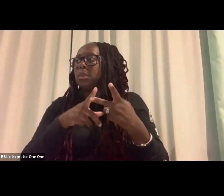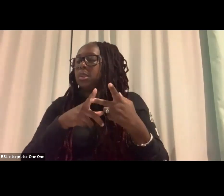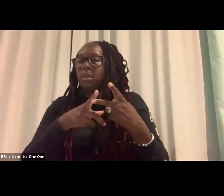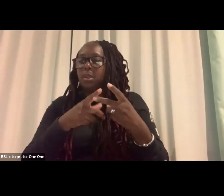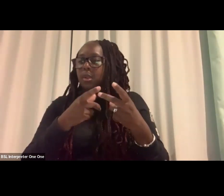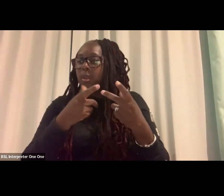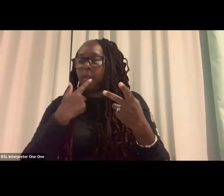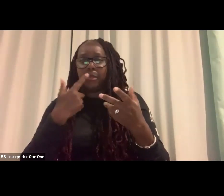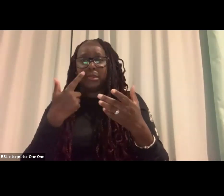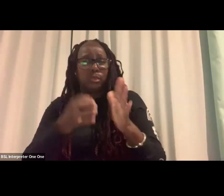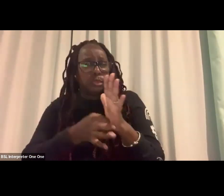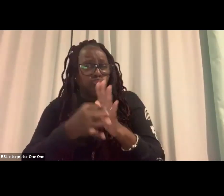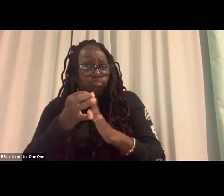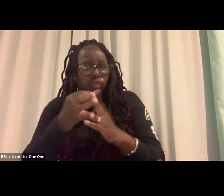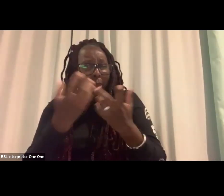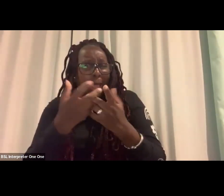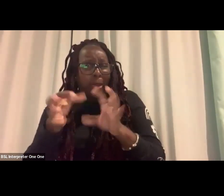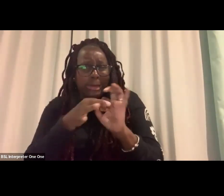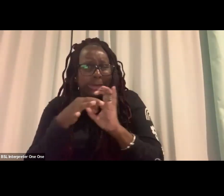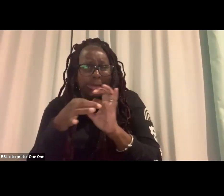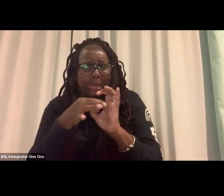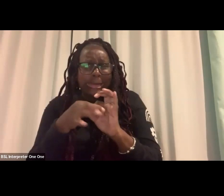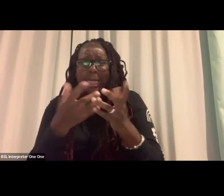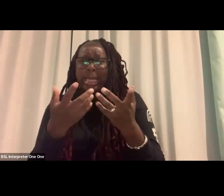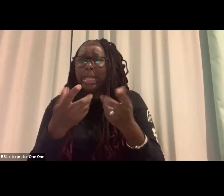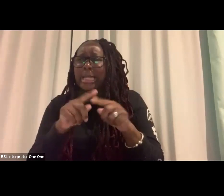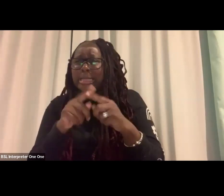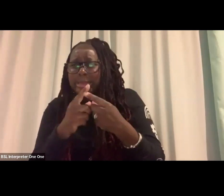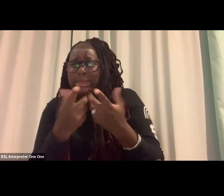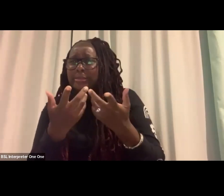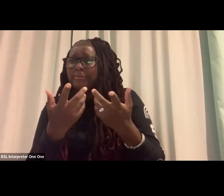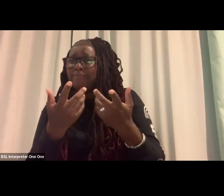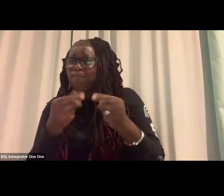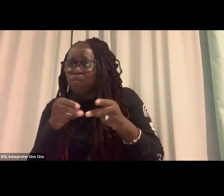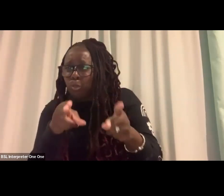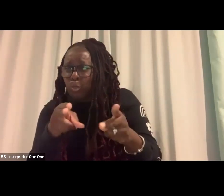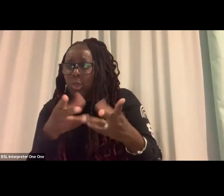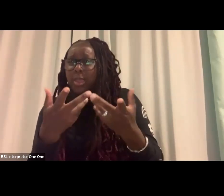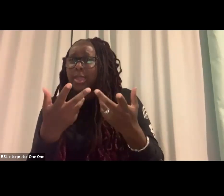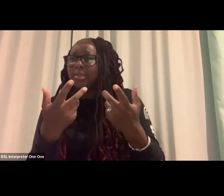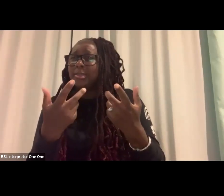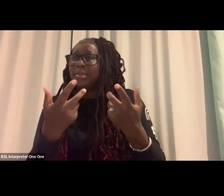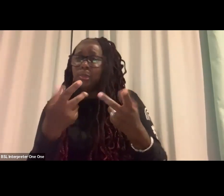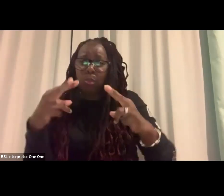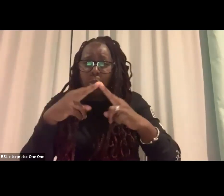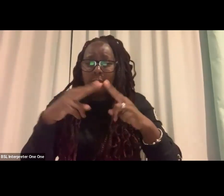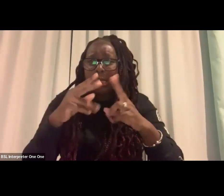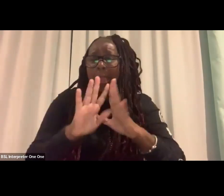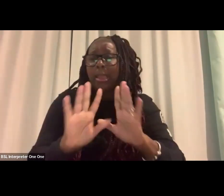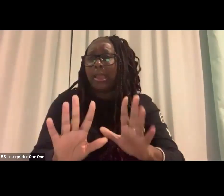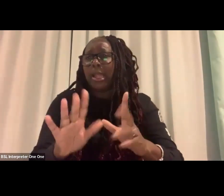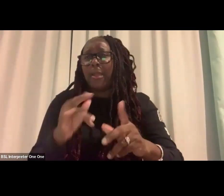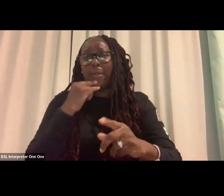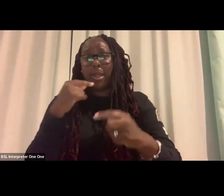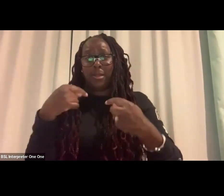are still working on how to connect different approaches. So these are still some huge